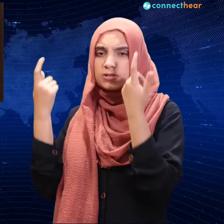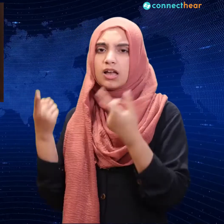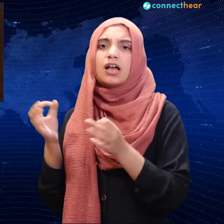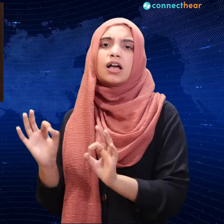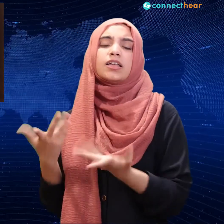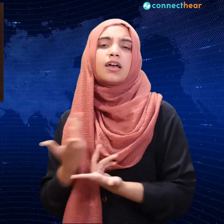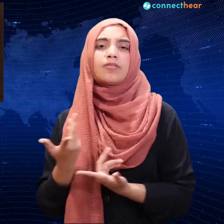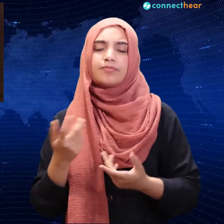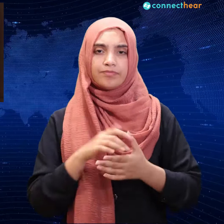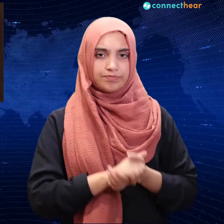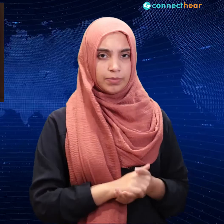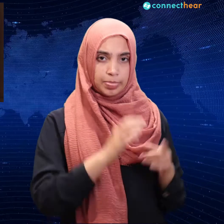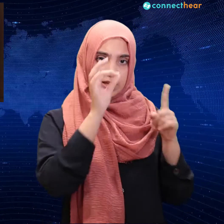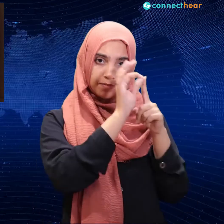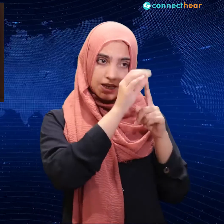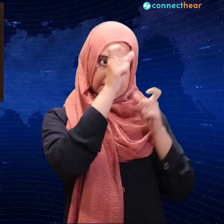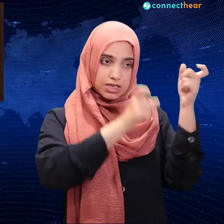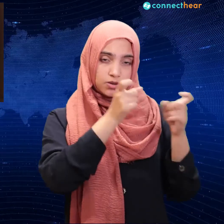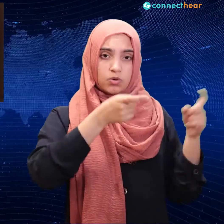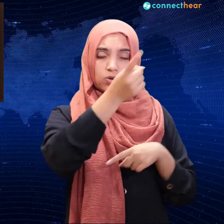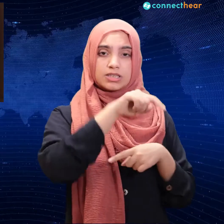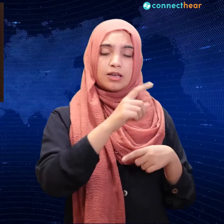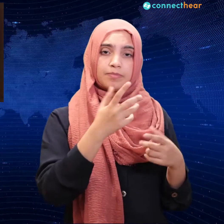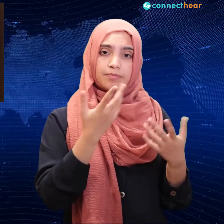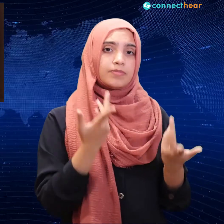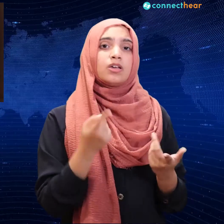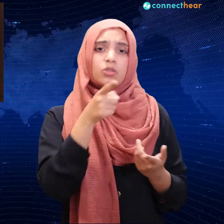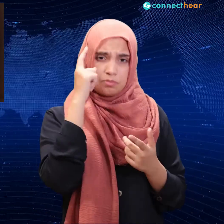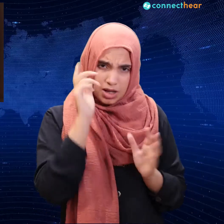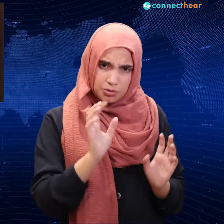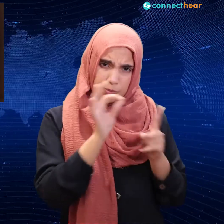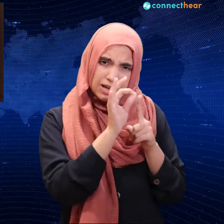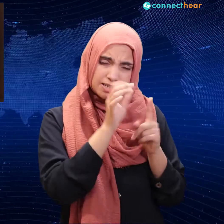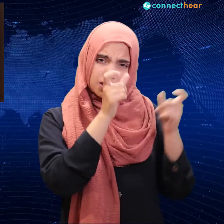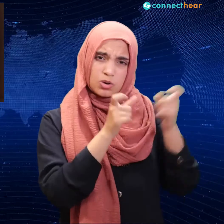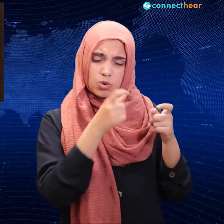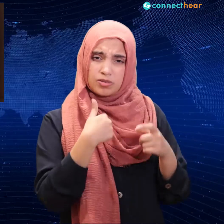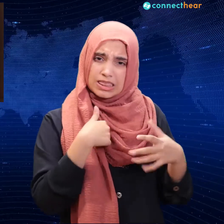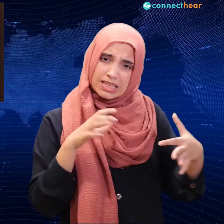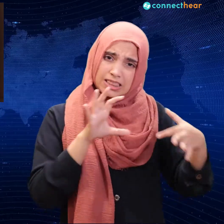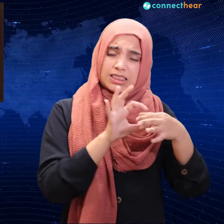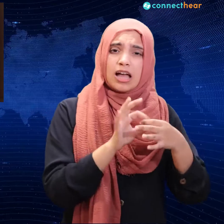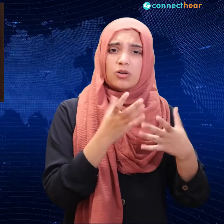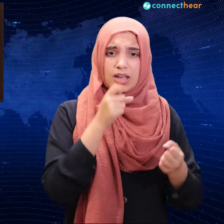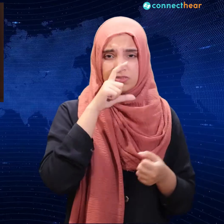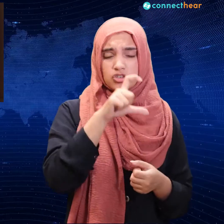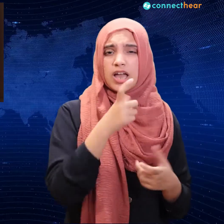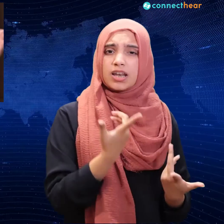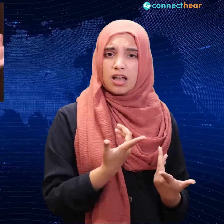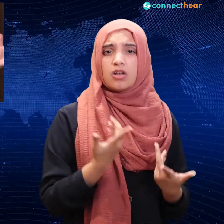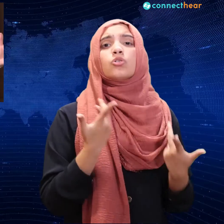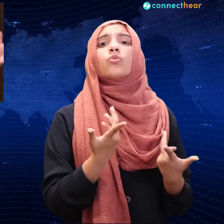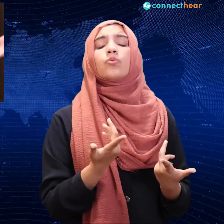of Pakistan have the great. You know why people of Pakistan have this deep relationship with China?